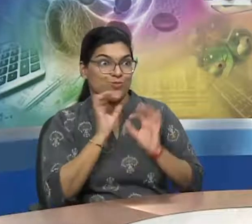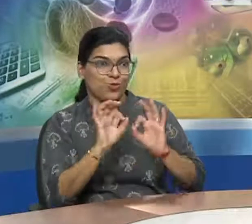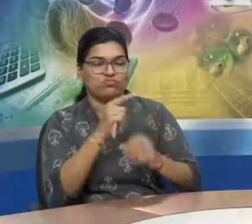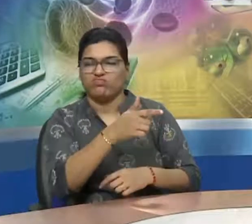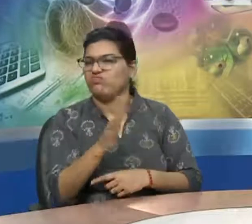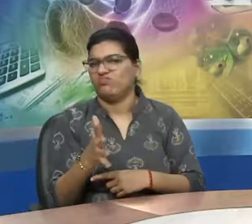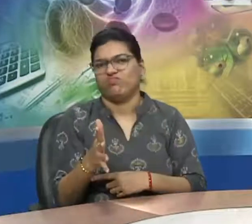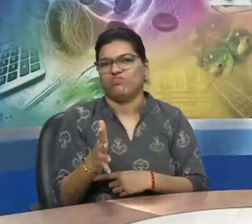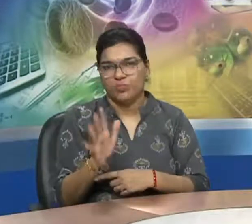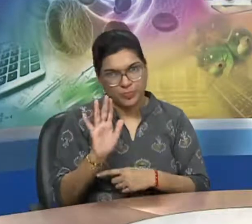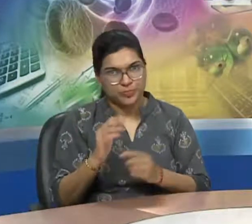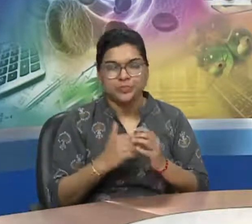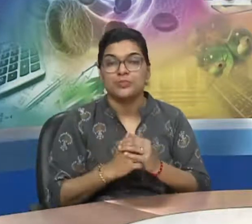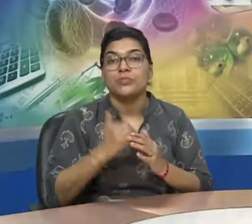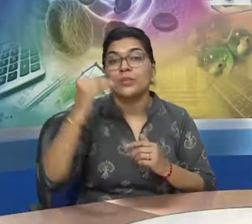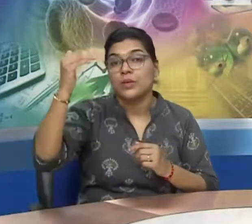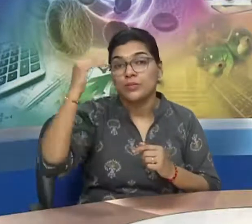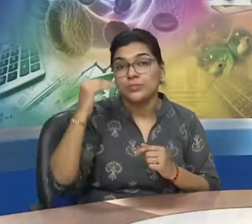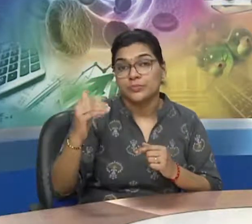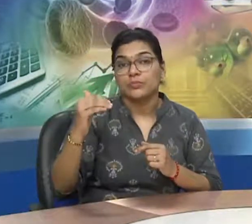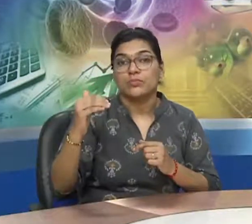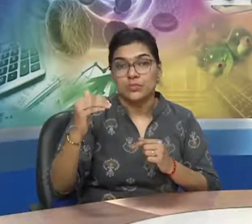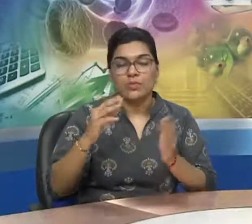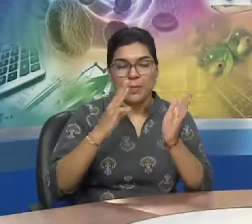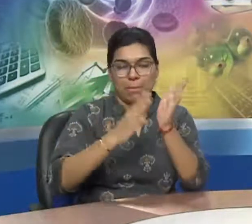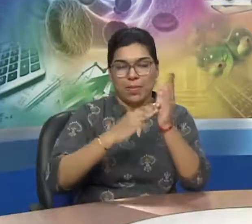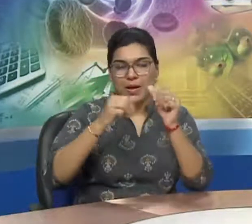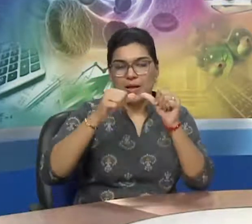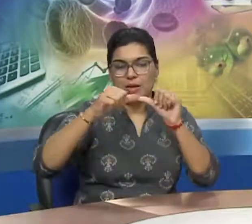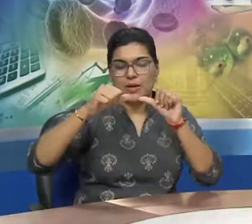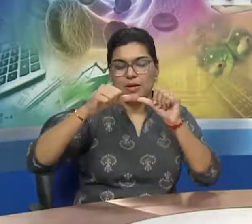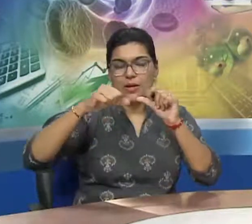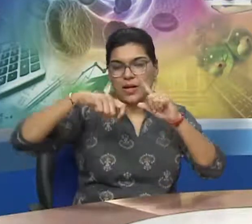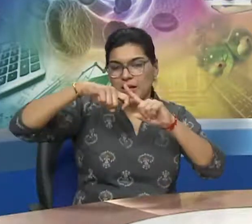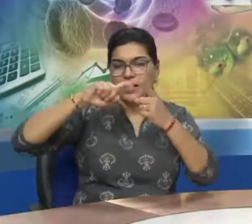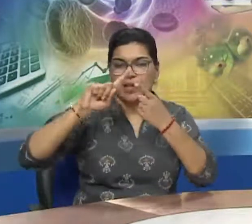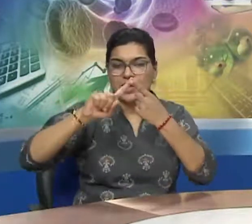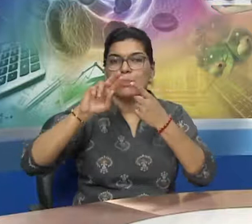And if we are putting un prefix, that means the person is not kind.